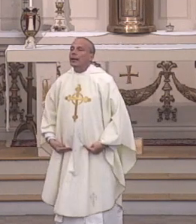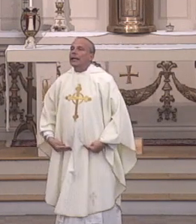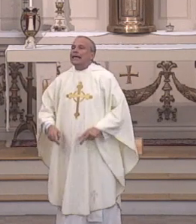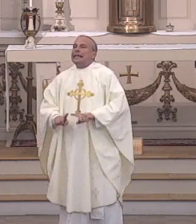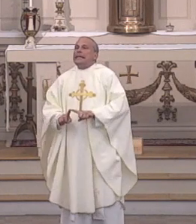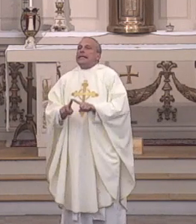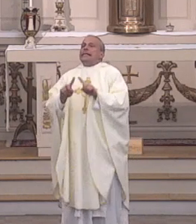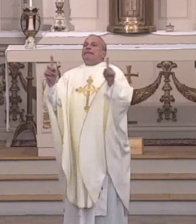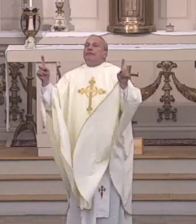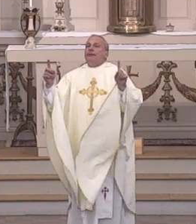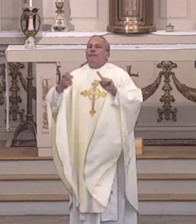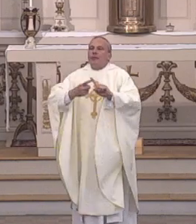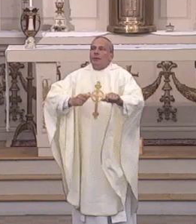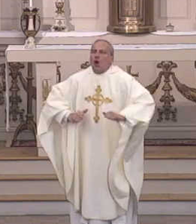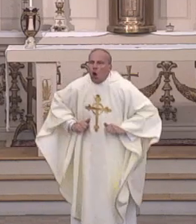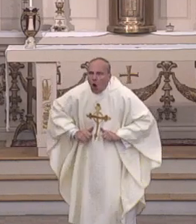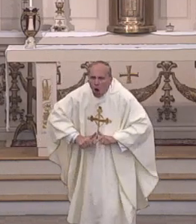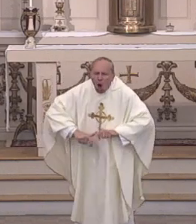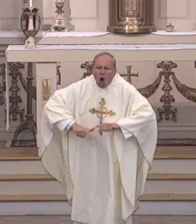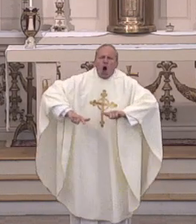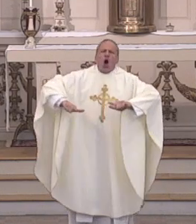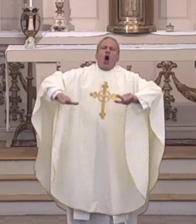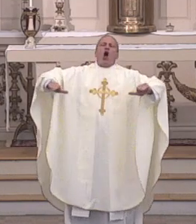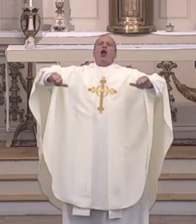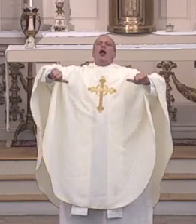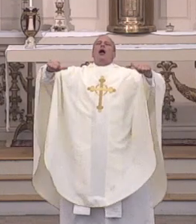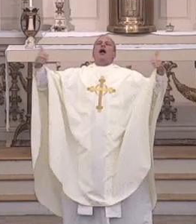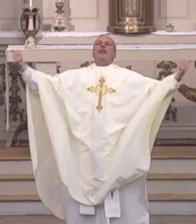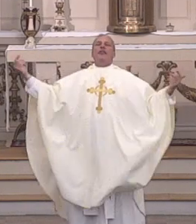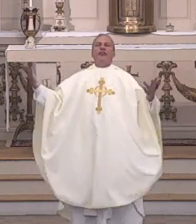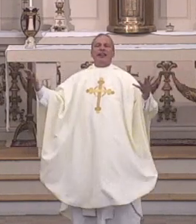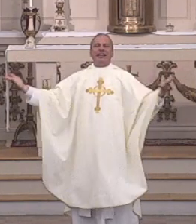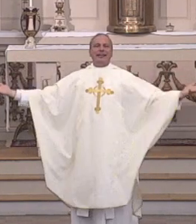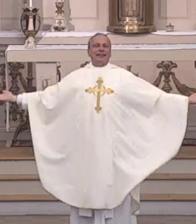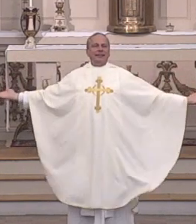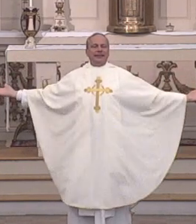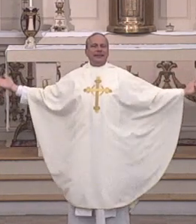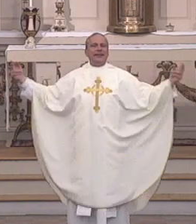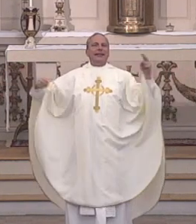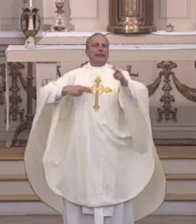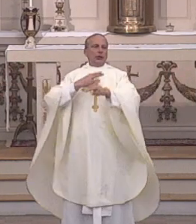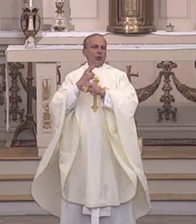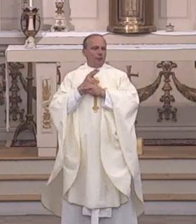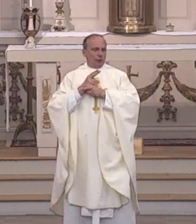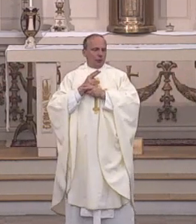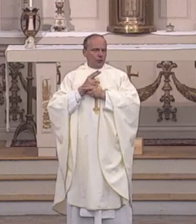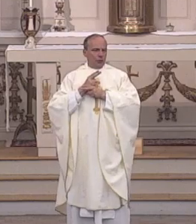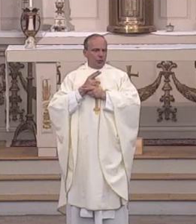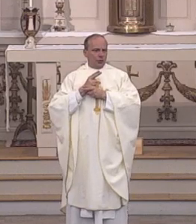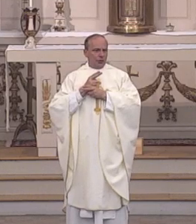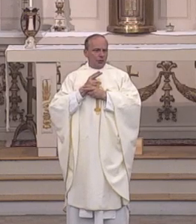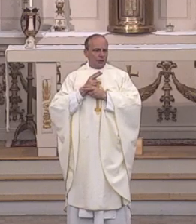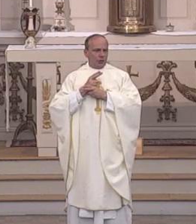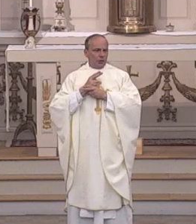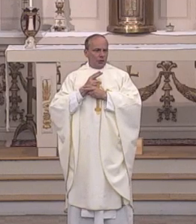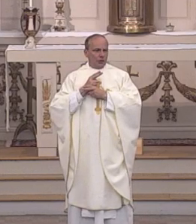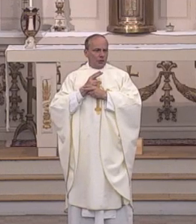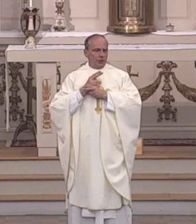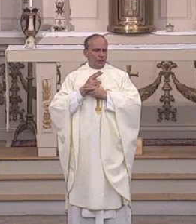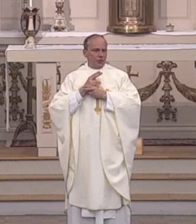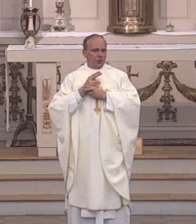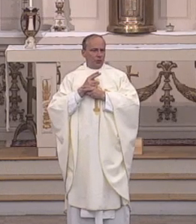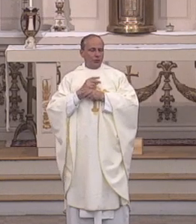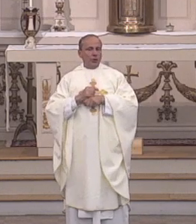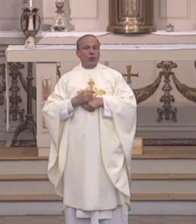We can ask the same question as we asked about the giraffe. How is our human nature different from all other things in the